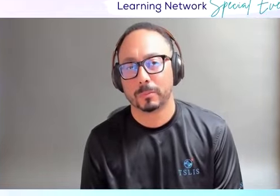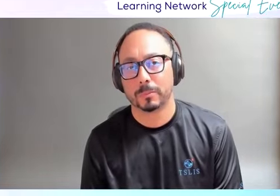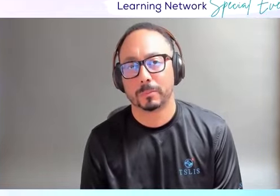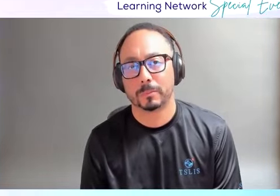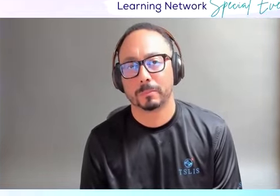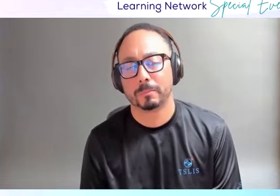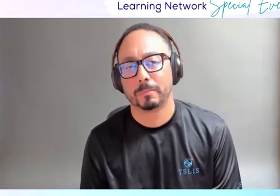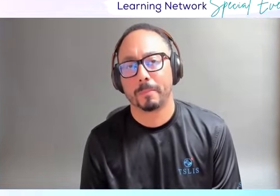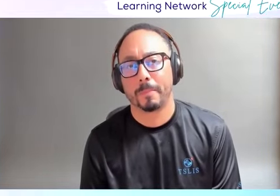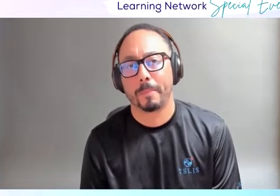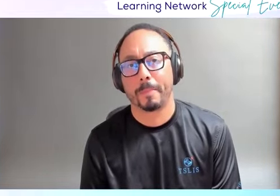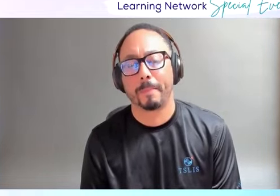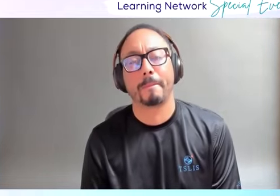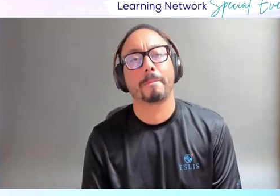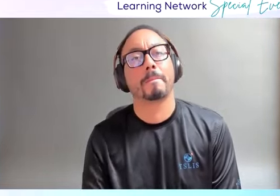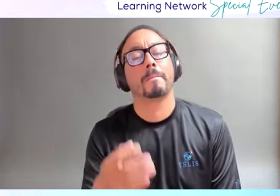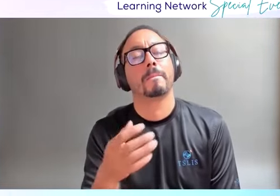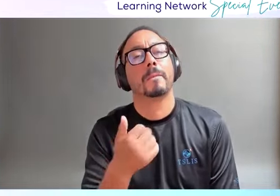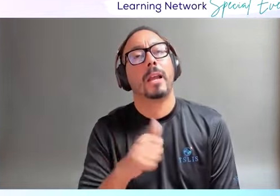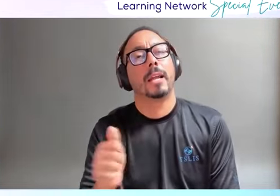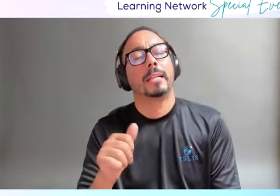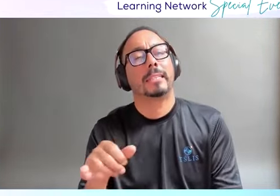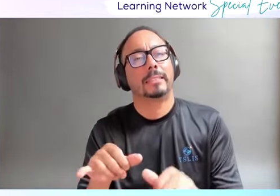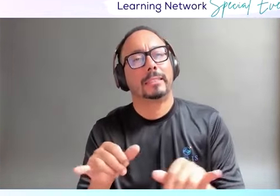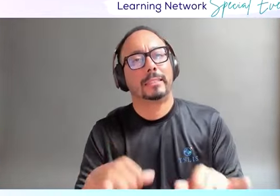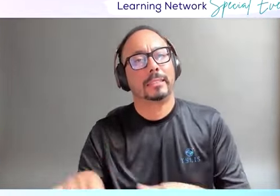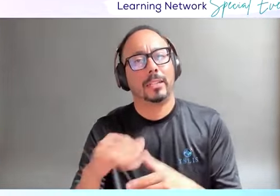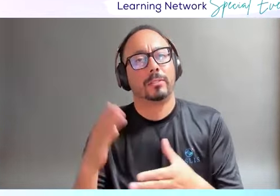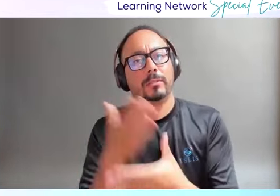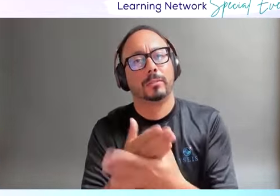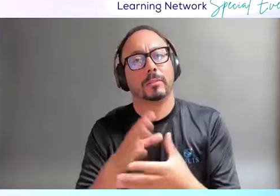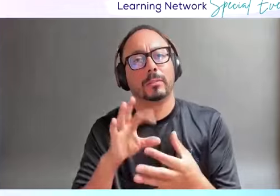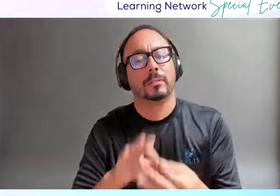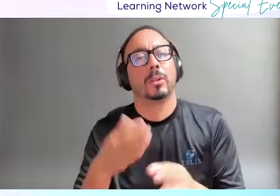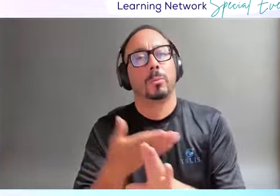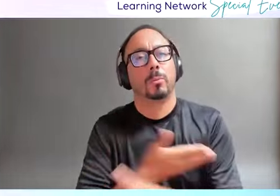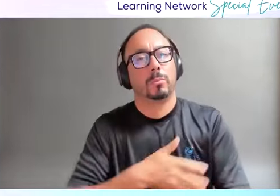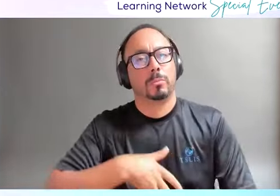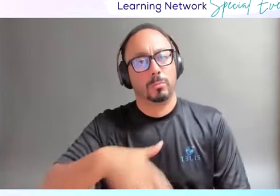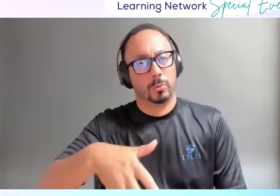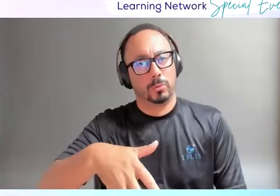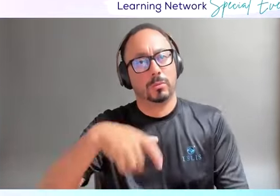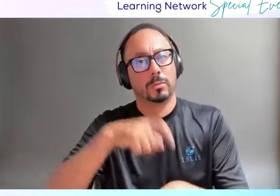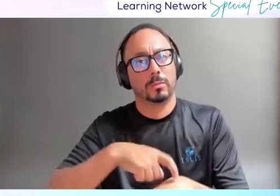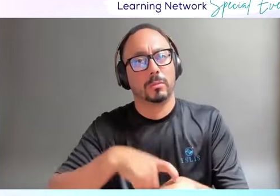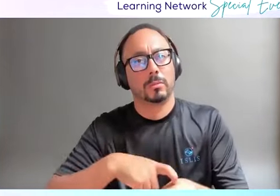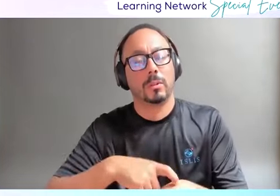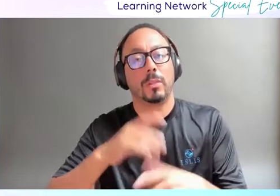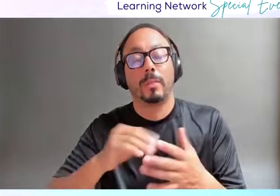standard interventions that are specific for women in perinatal period that experience co-occurring issues? Meaning